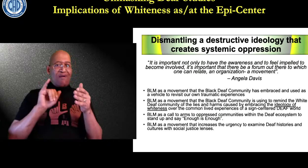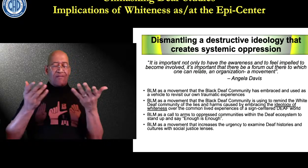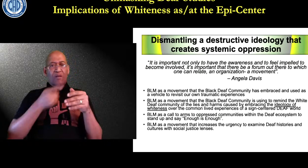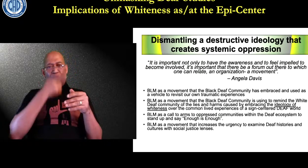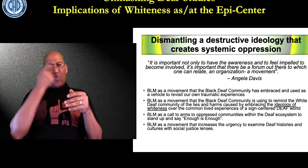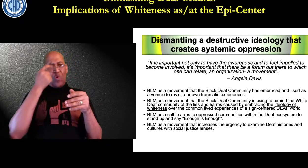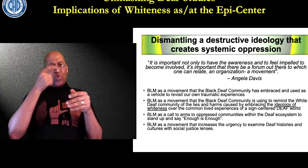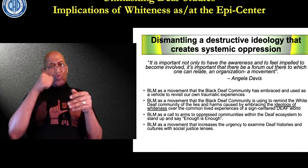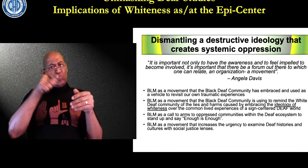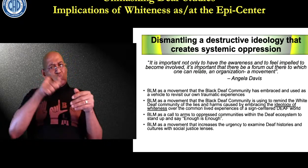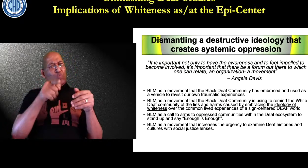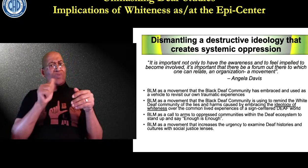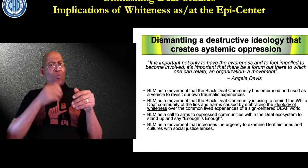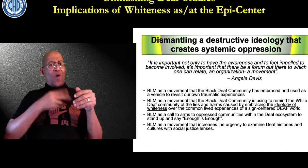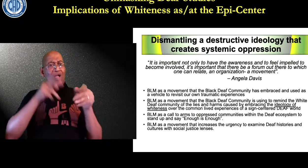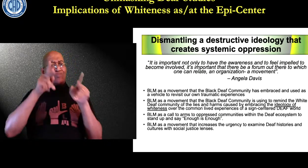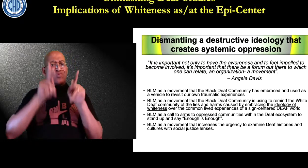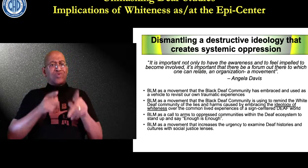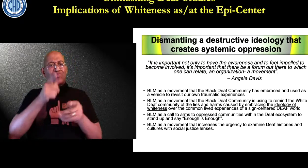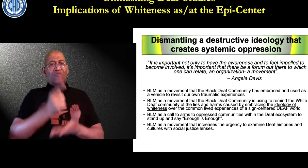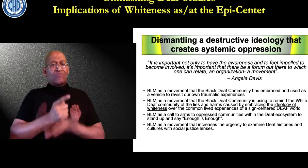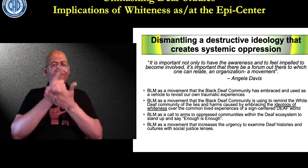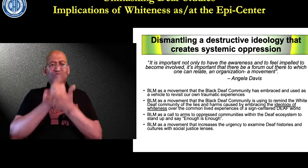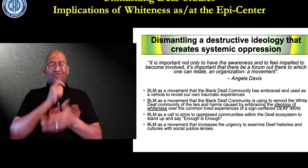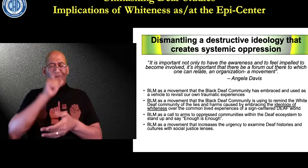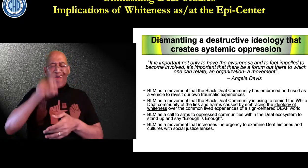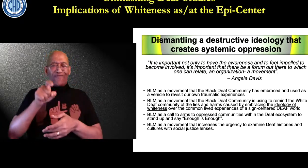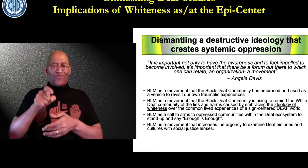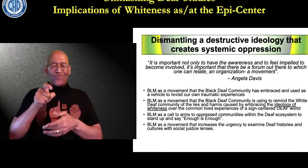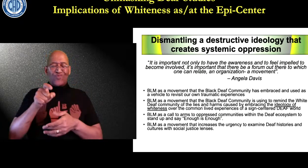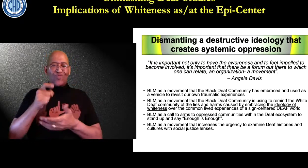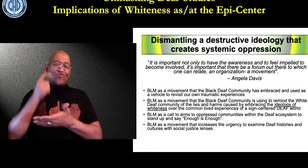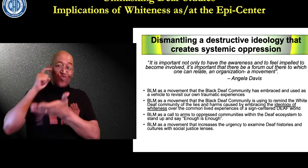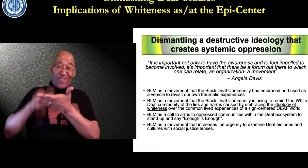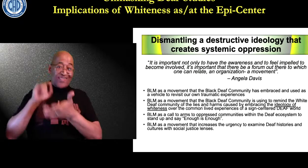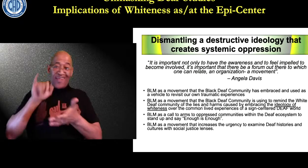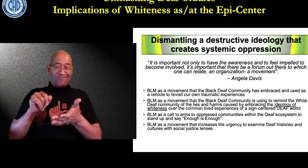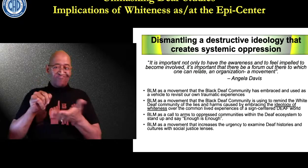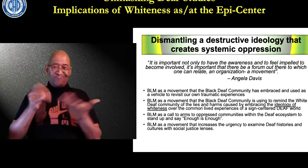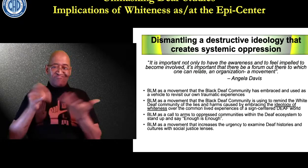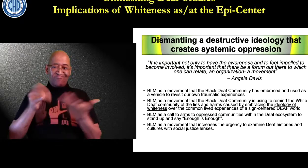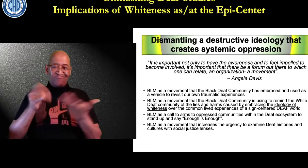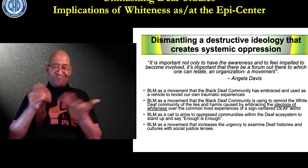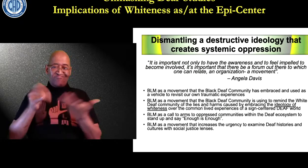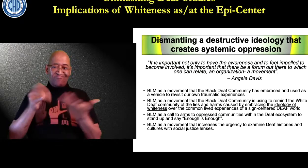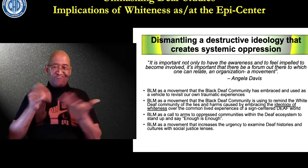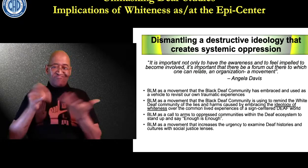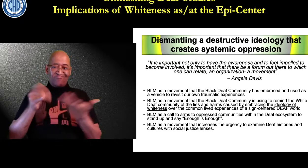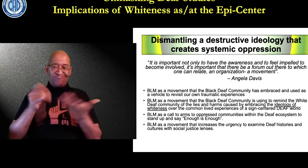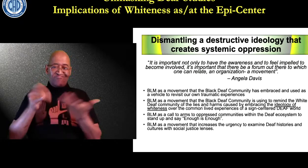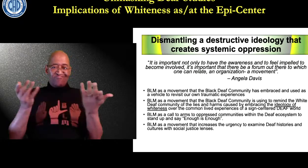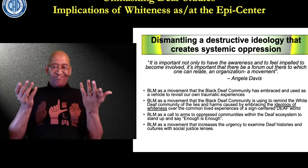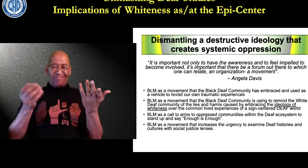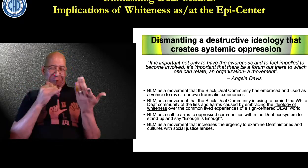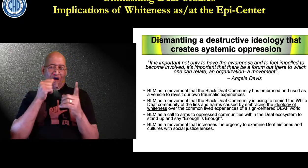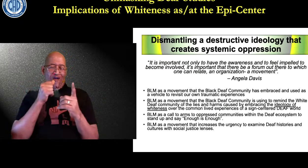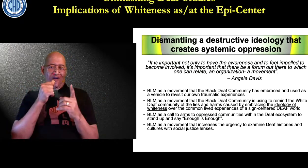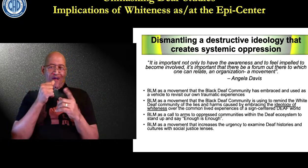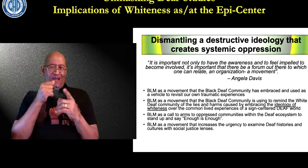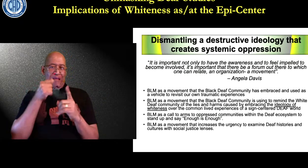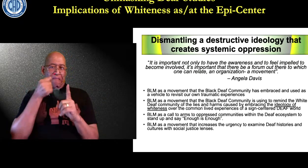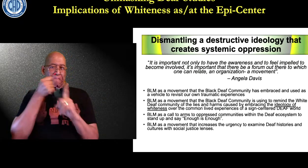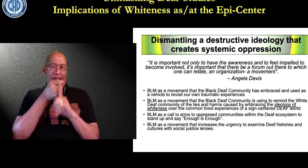deaf America, what our experiences are like. You as a